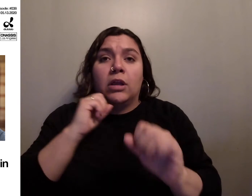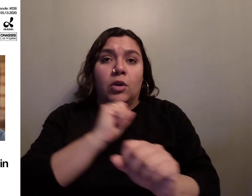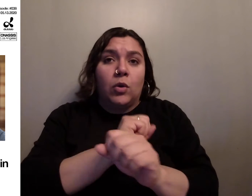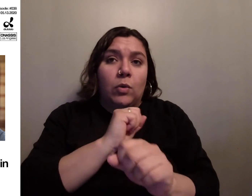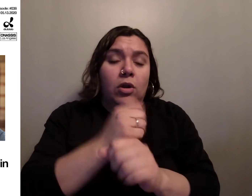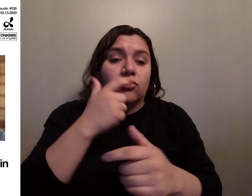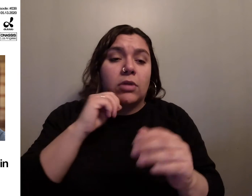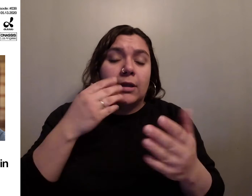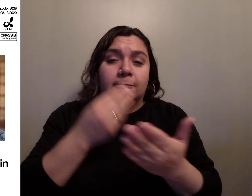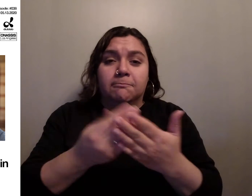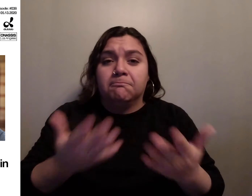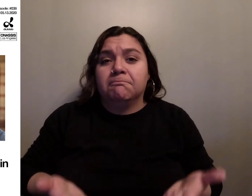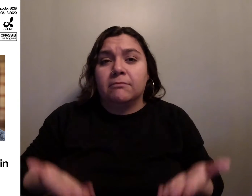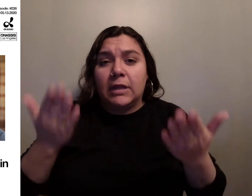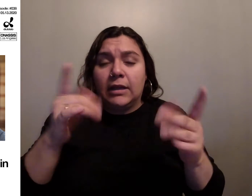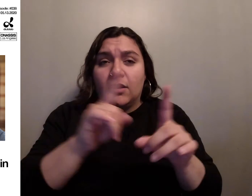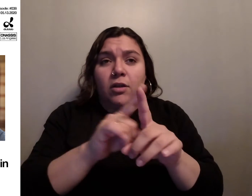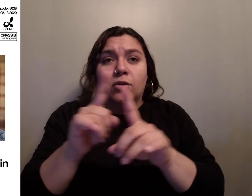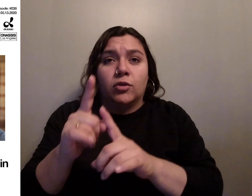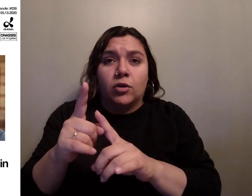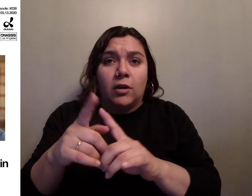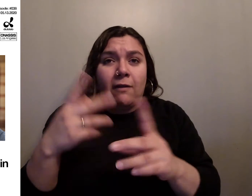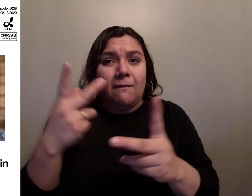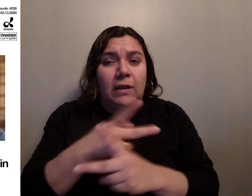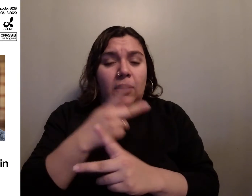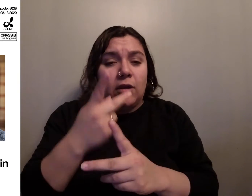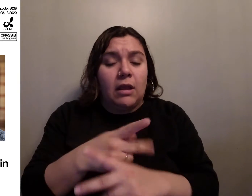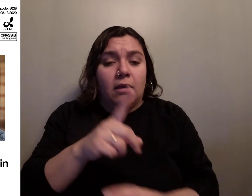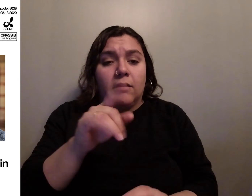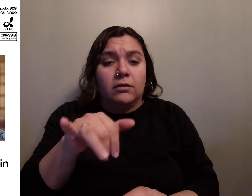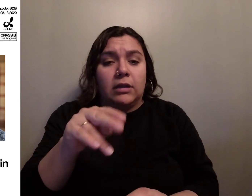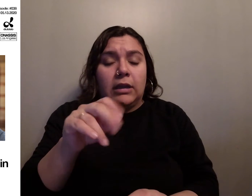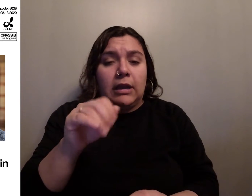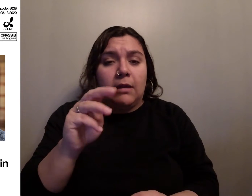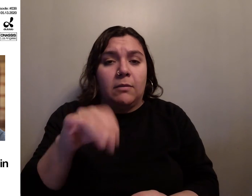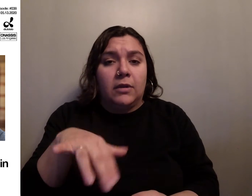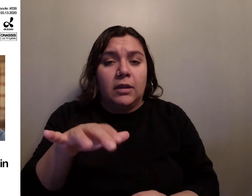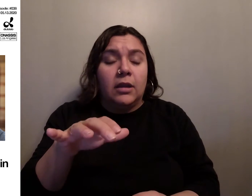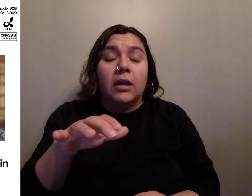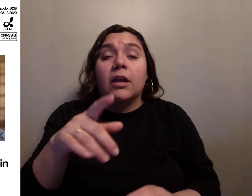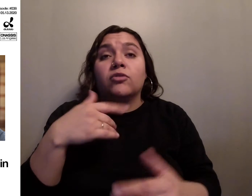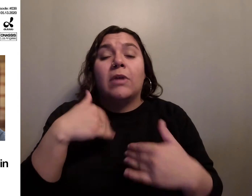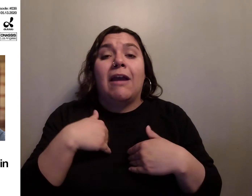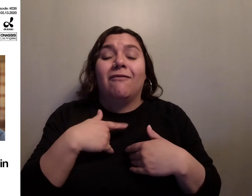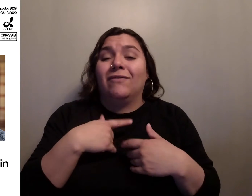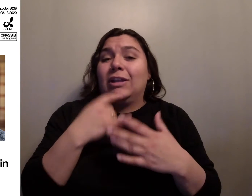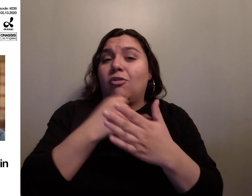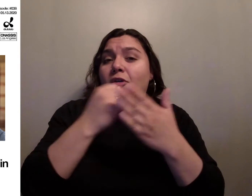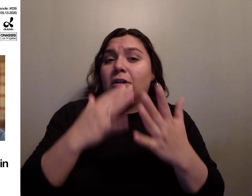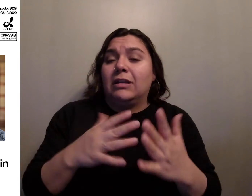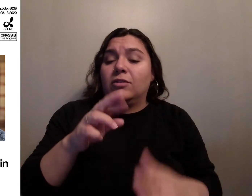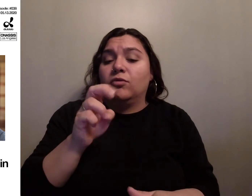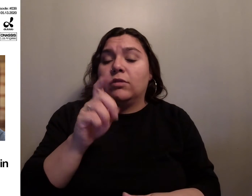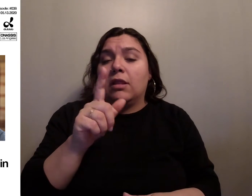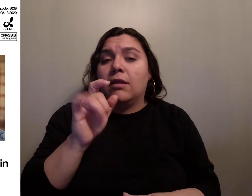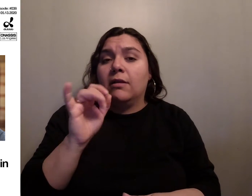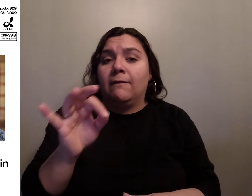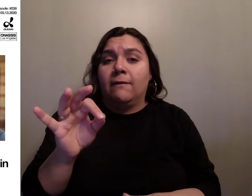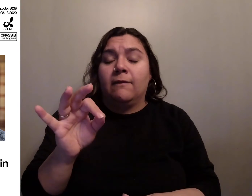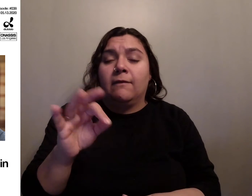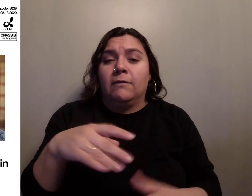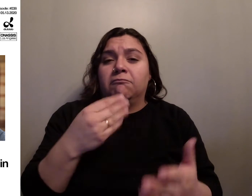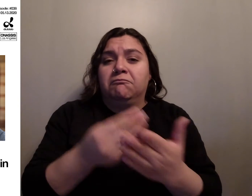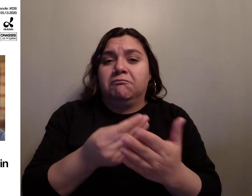all of it, but also working on trying to raise money and create a dynamic where we could have an artist